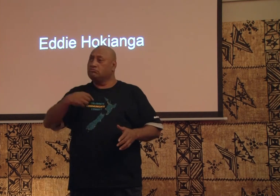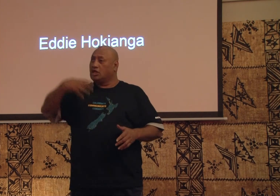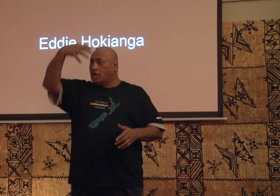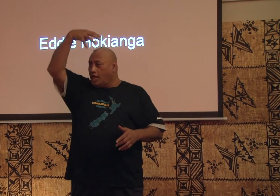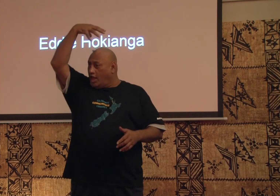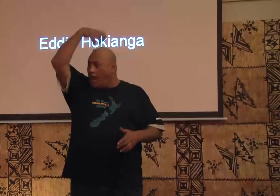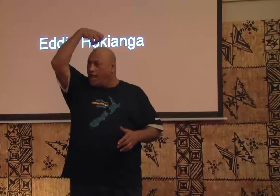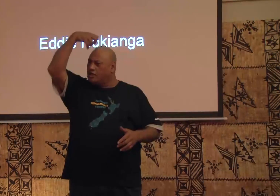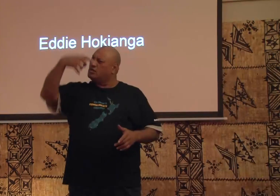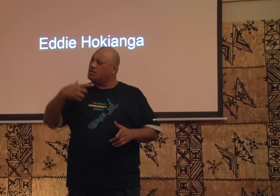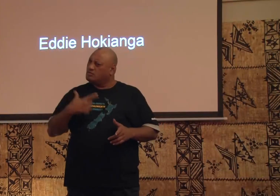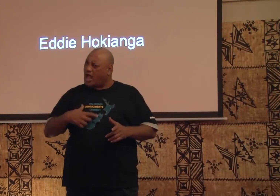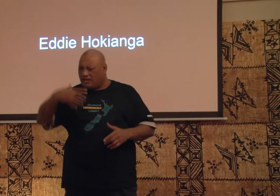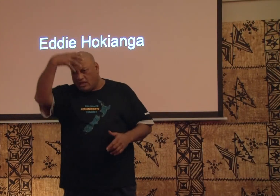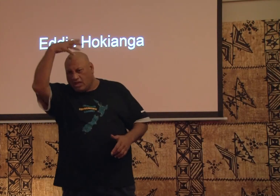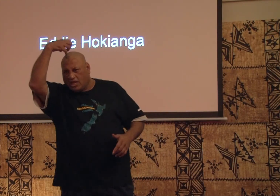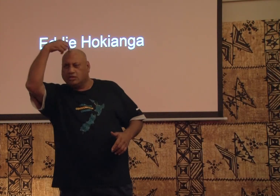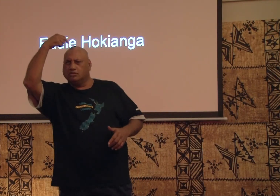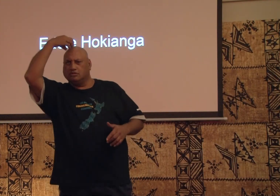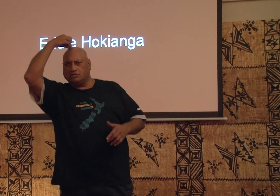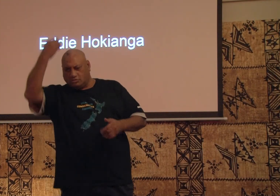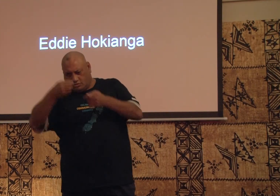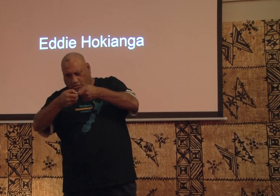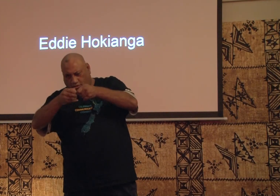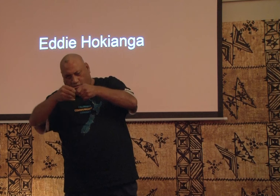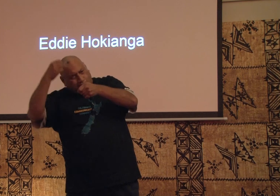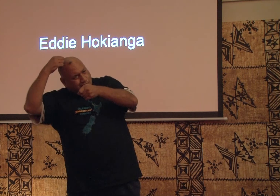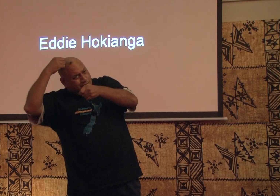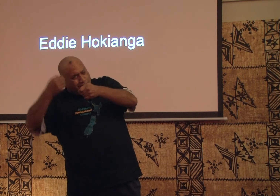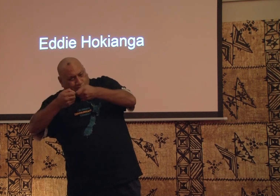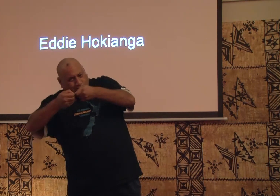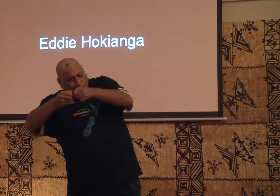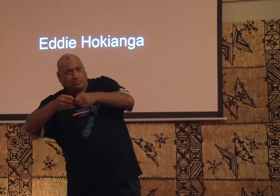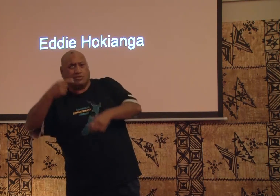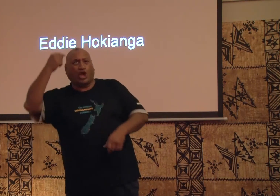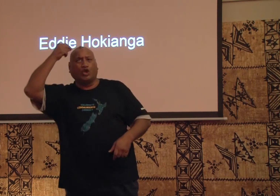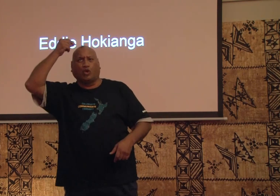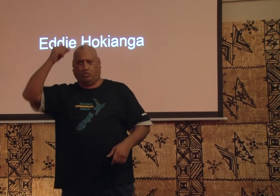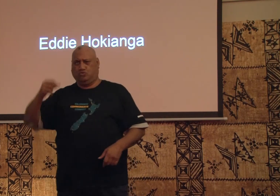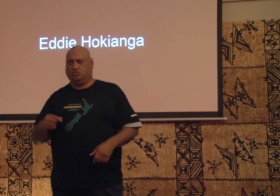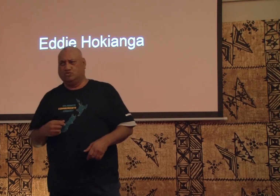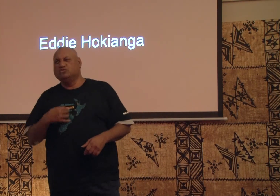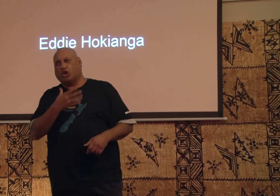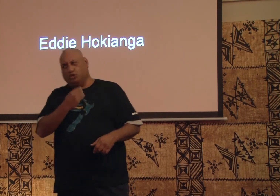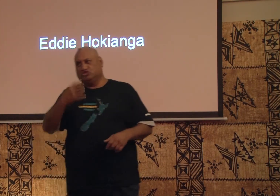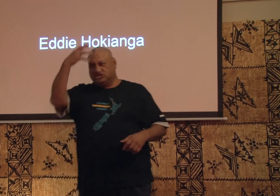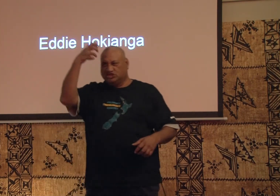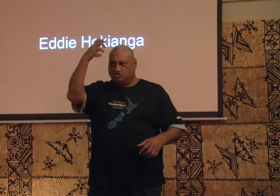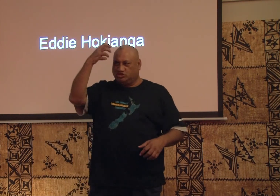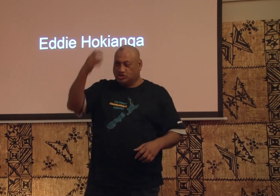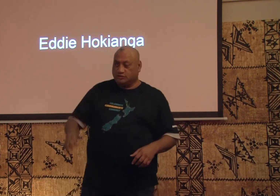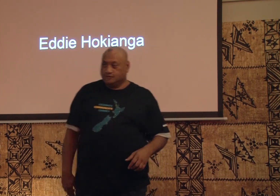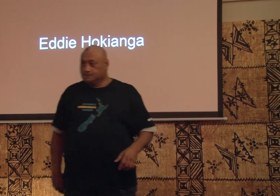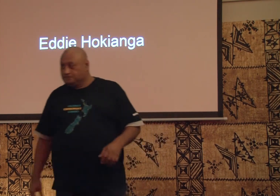This is my sign name. Why do you think that's my sign name? You know, because I used to have nits when I was younger.